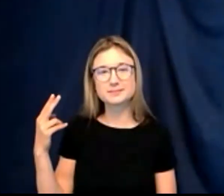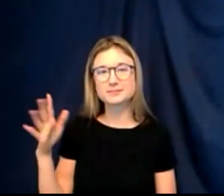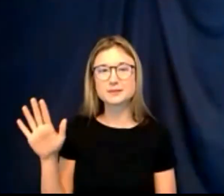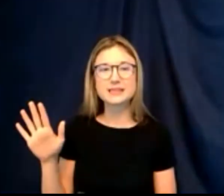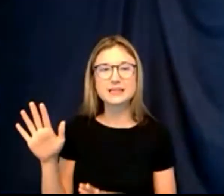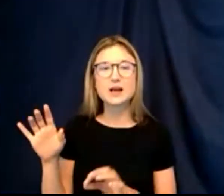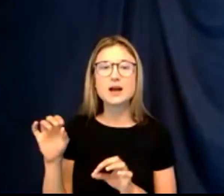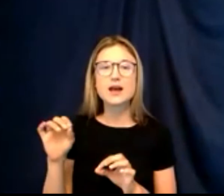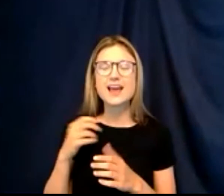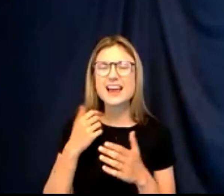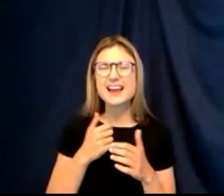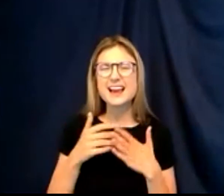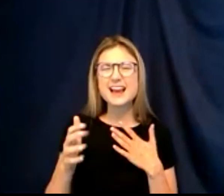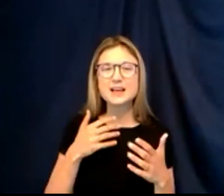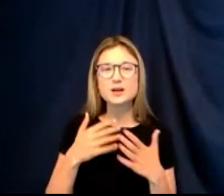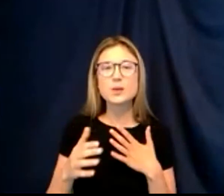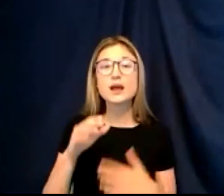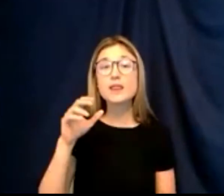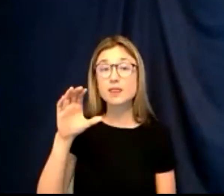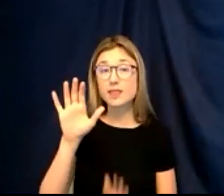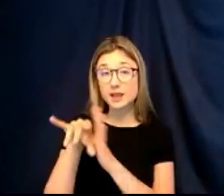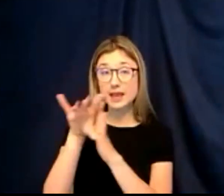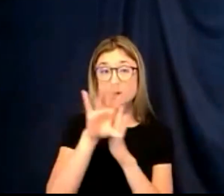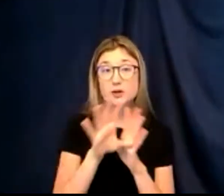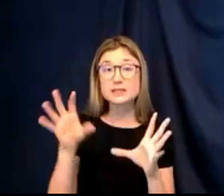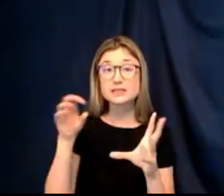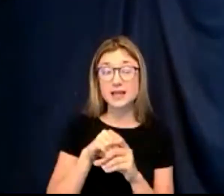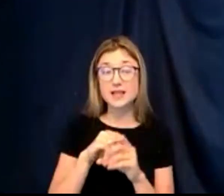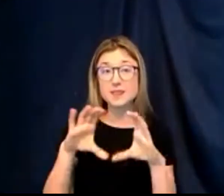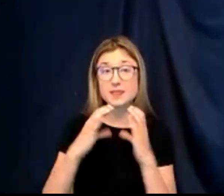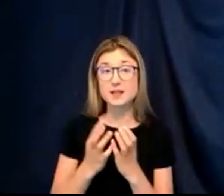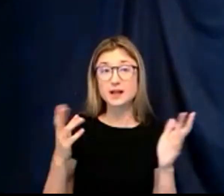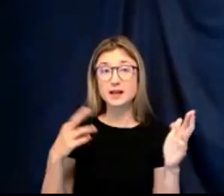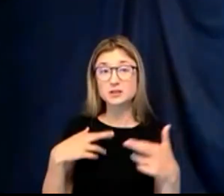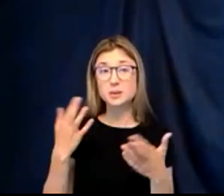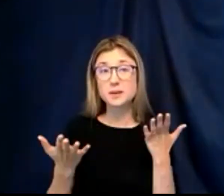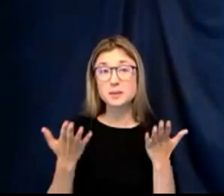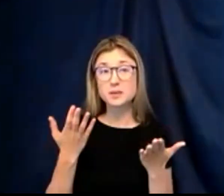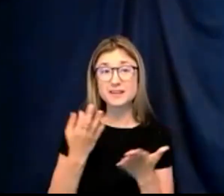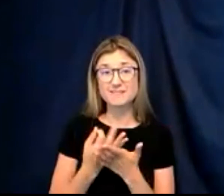for the cameras in the classrooms, maybe financed, because it's upon